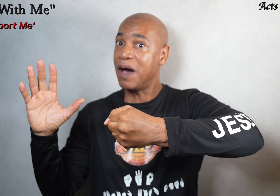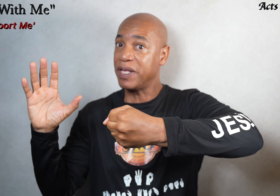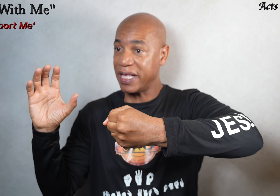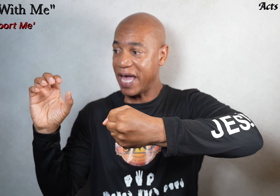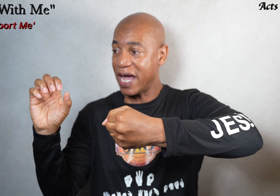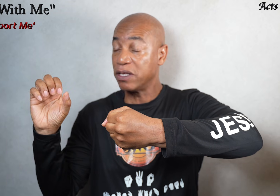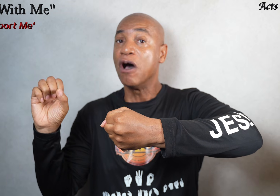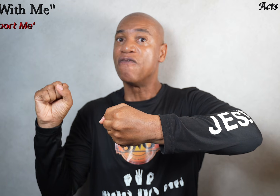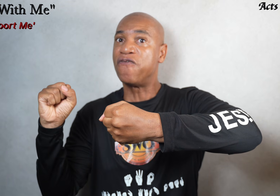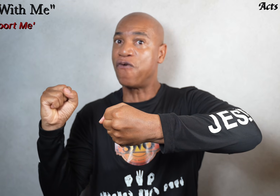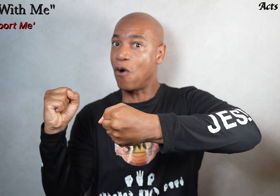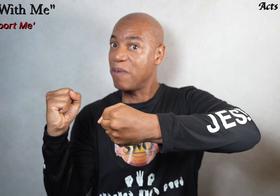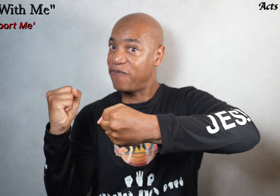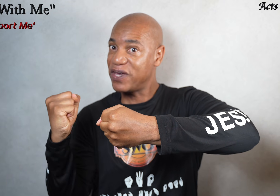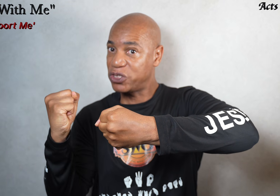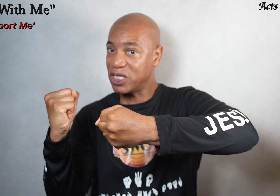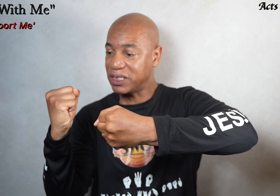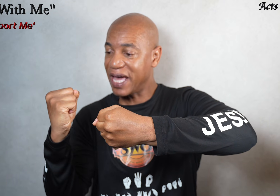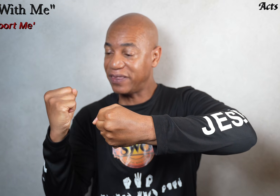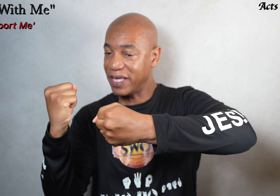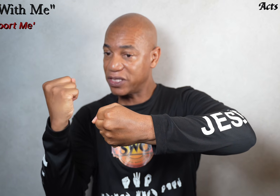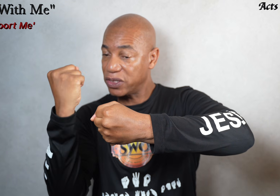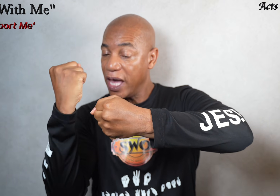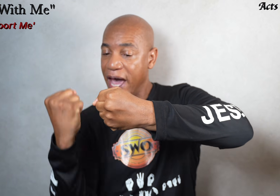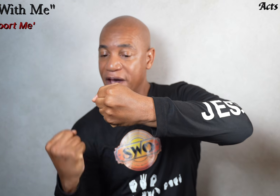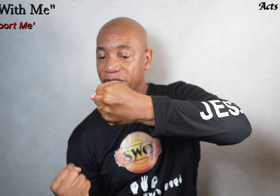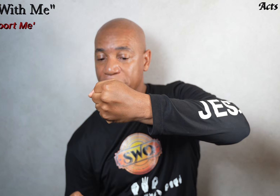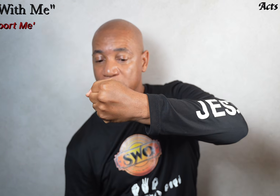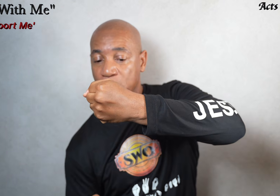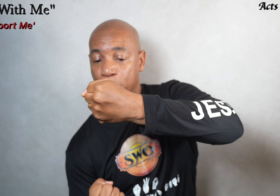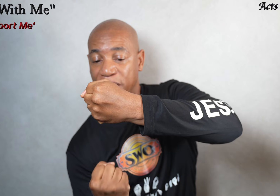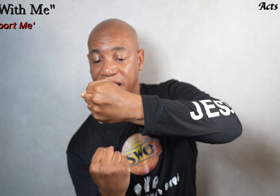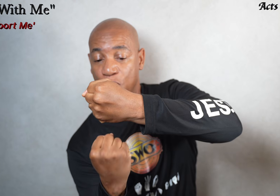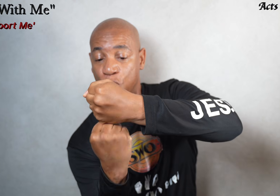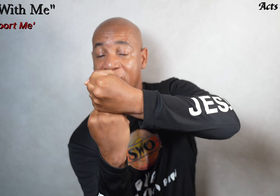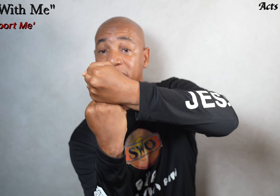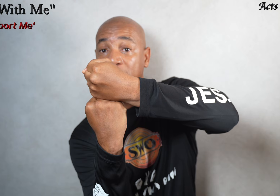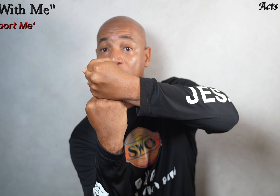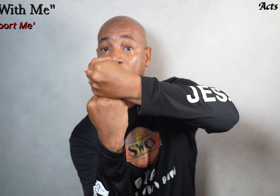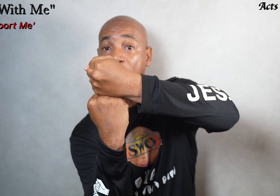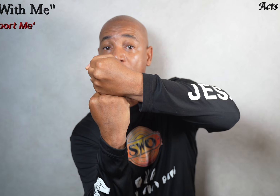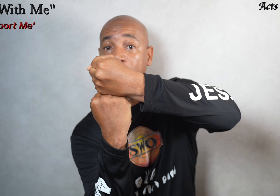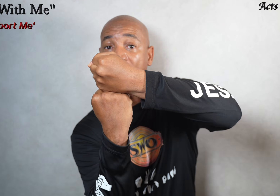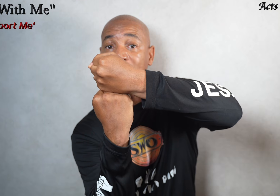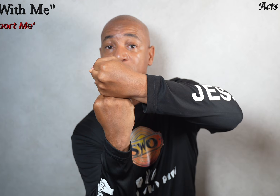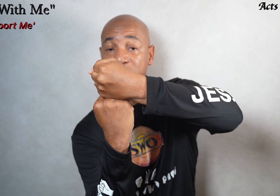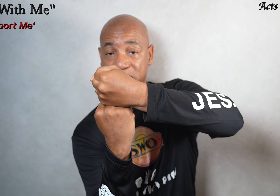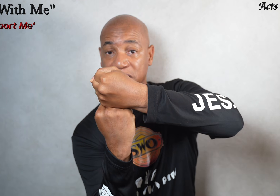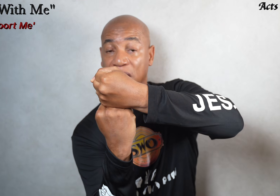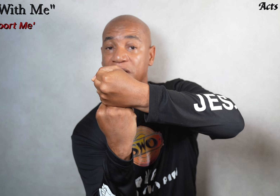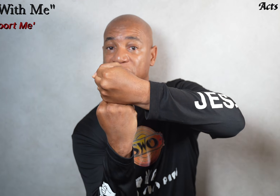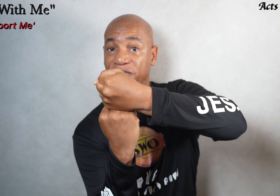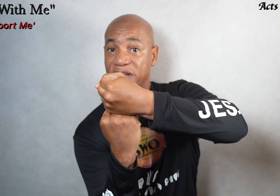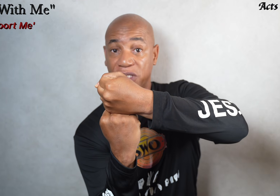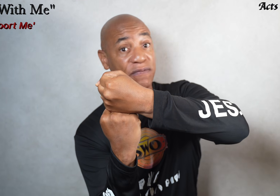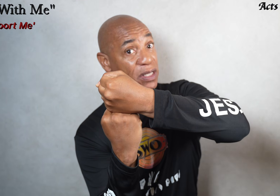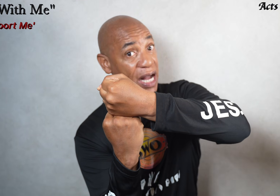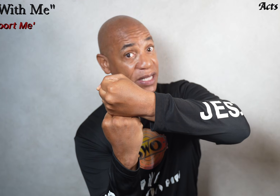dominant hand, form a fist just like this, and from here, bring that right up underneath the fist of the